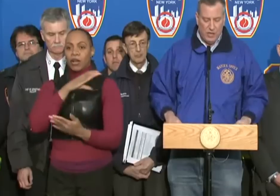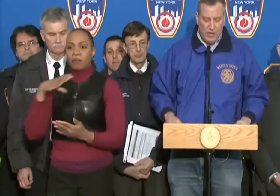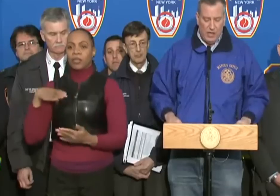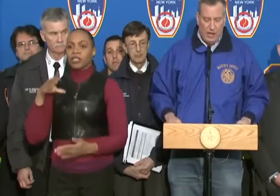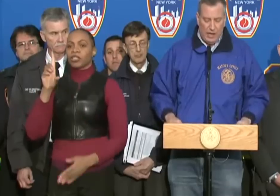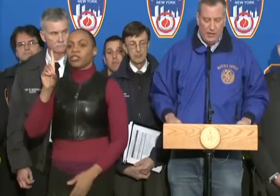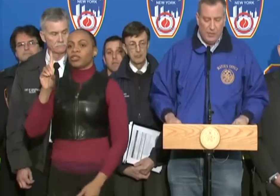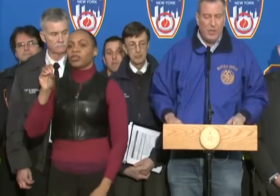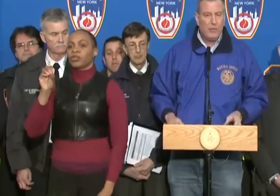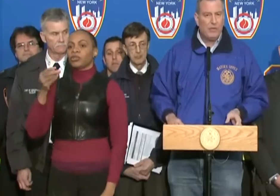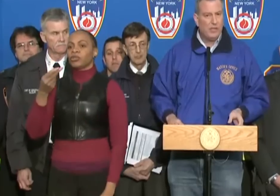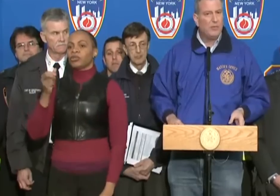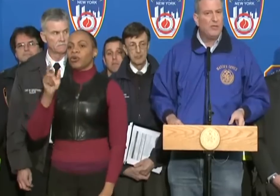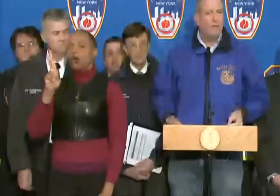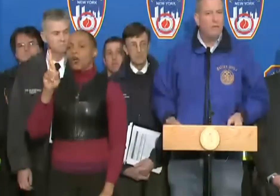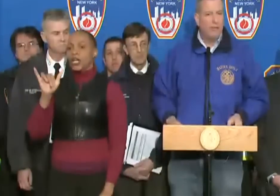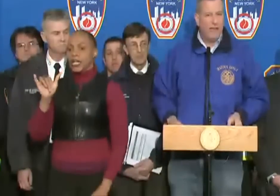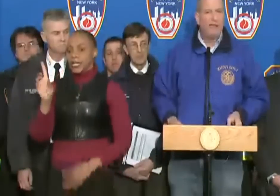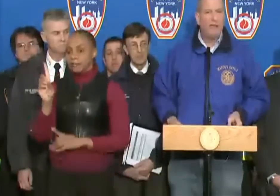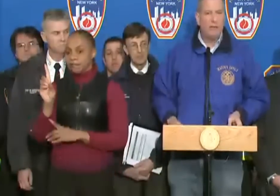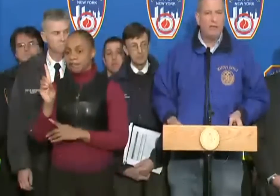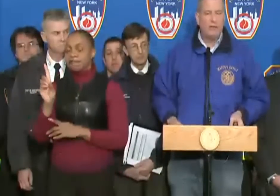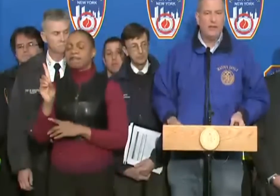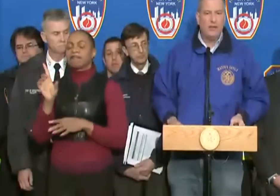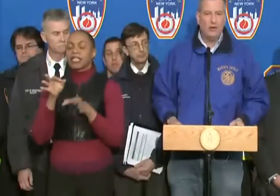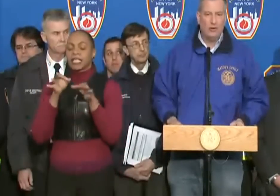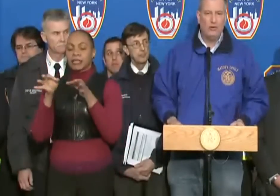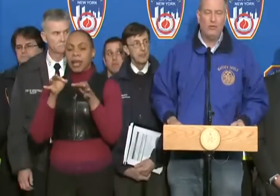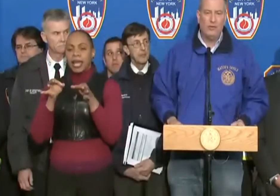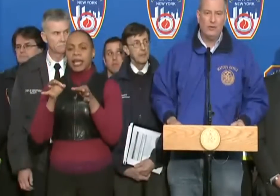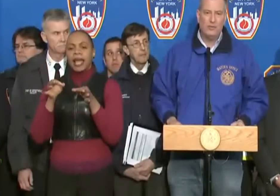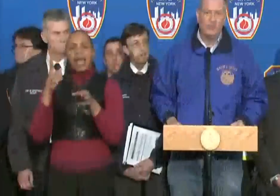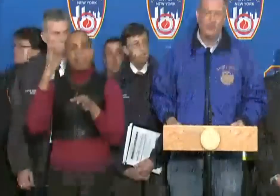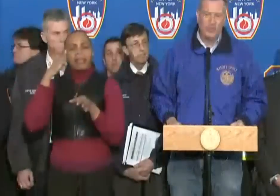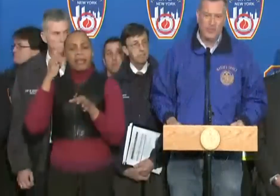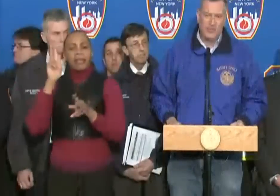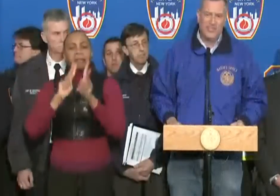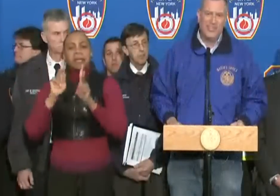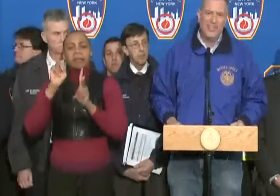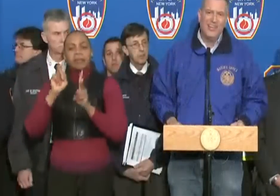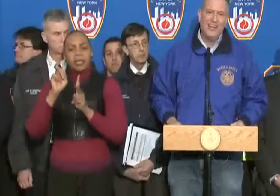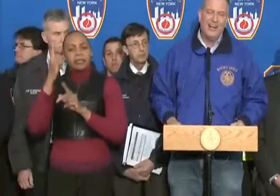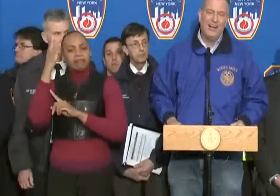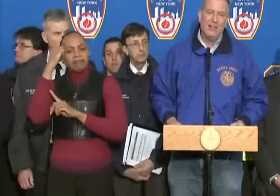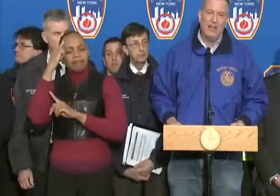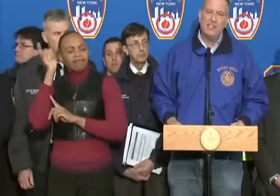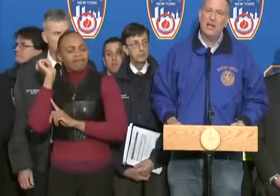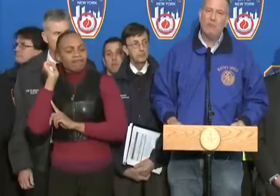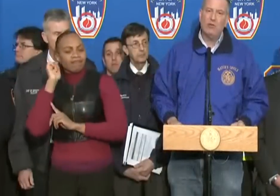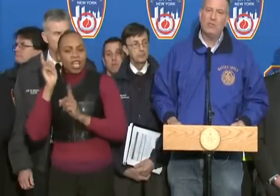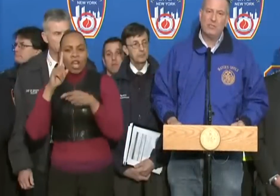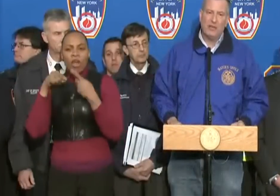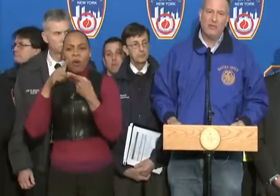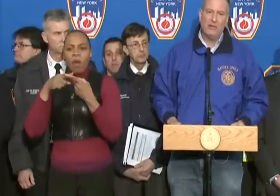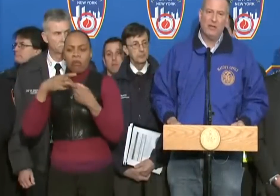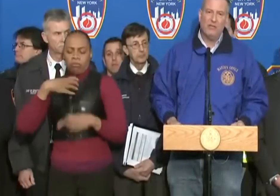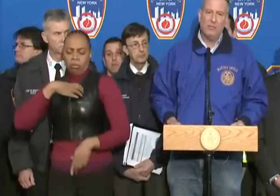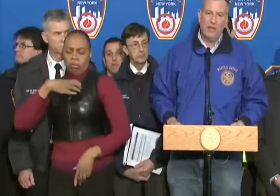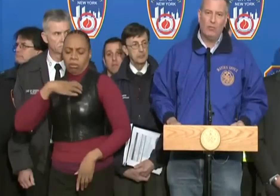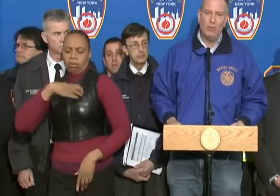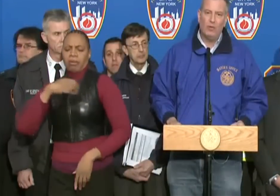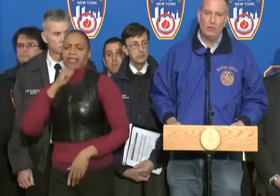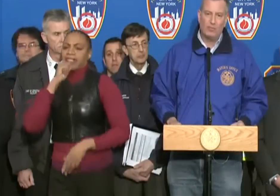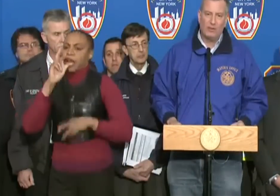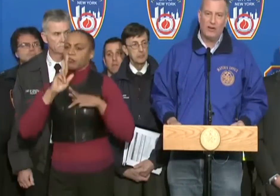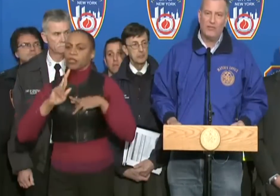this as well. I think people need to be mindful when they hurl those charges. That it's not real respectful of